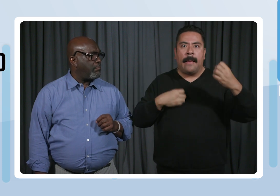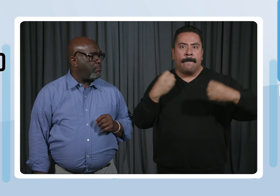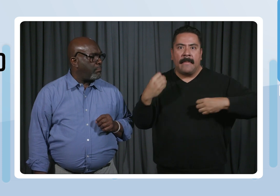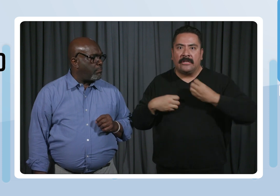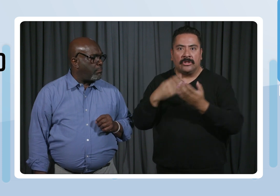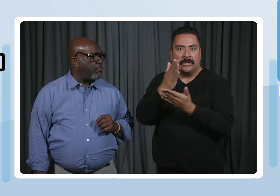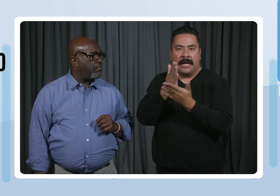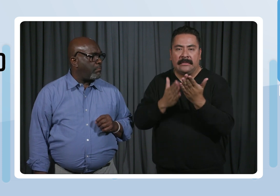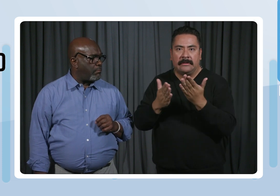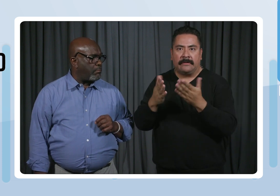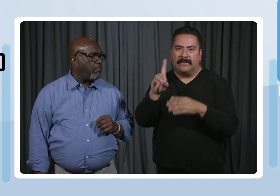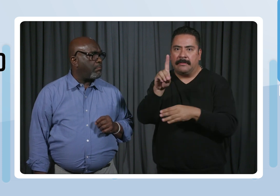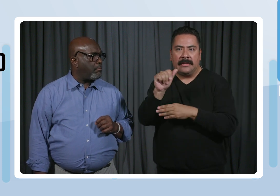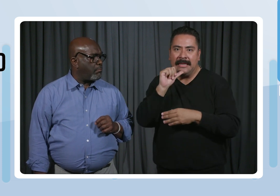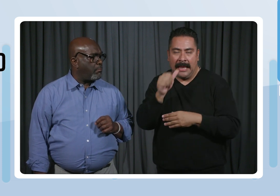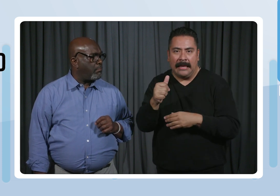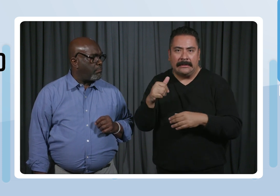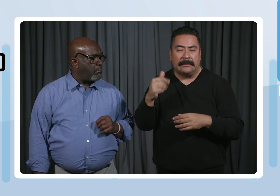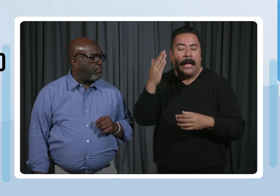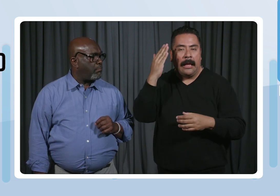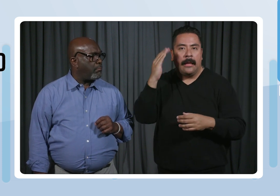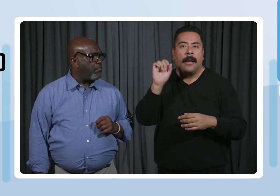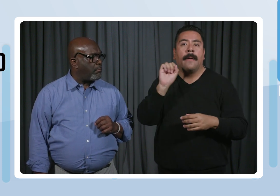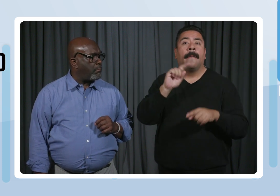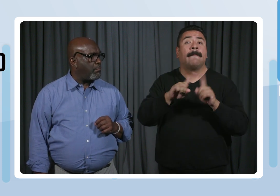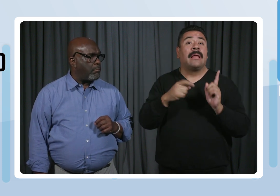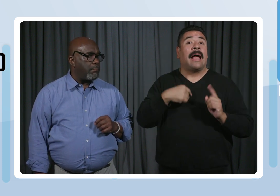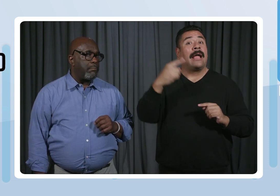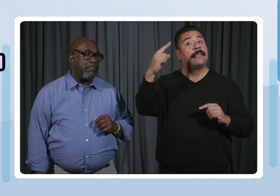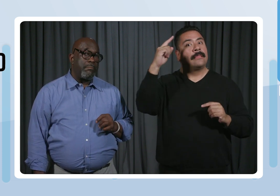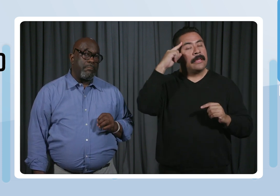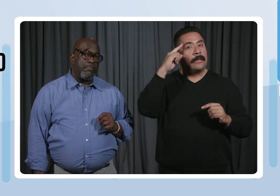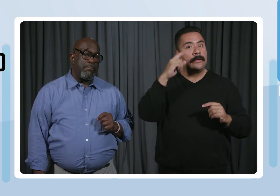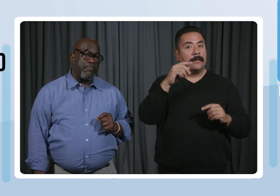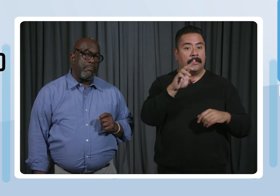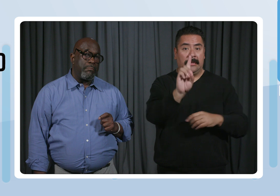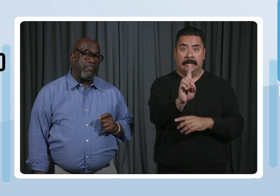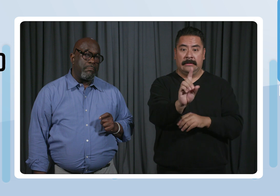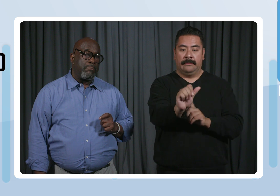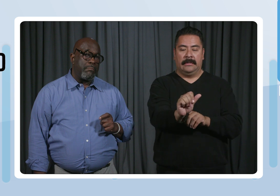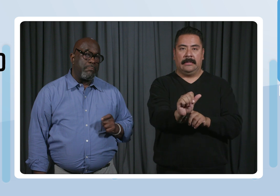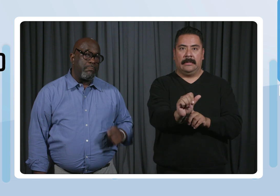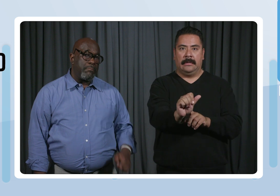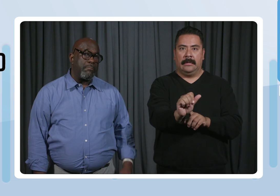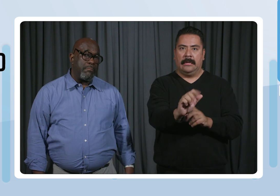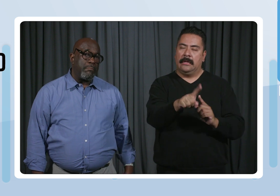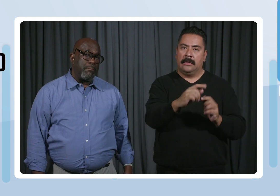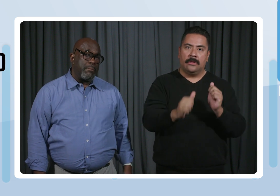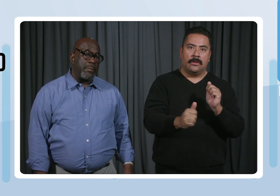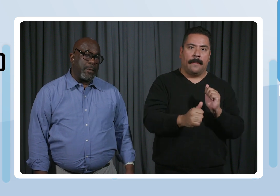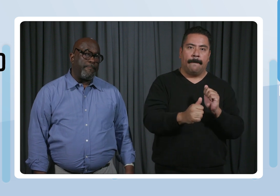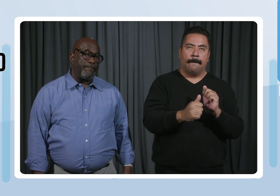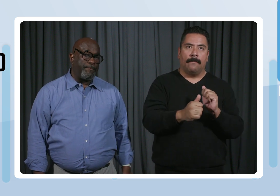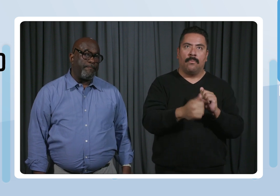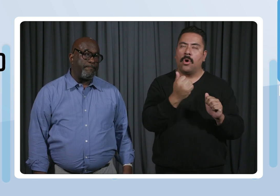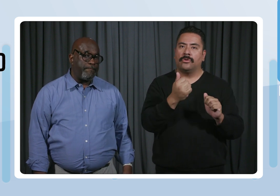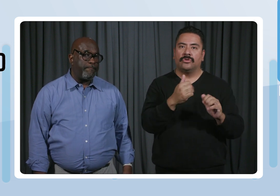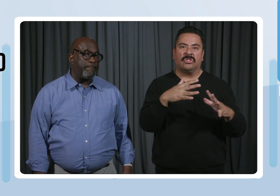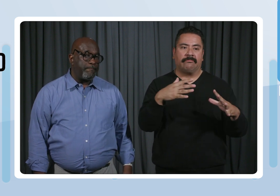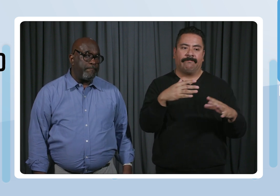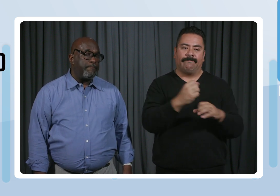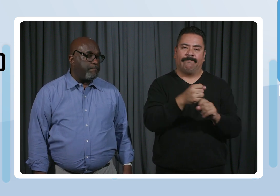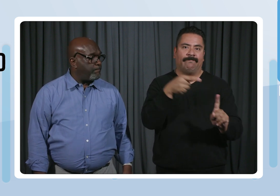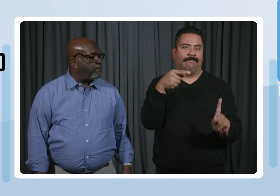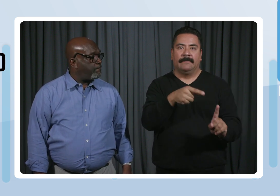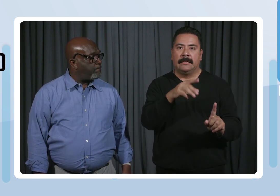of disability. But I do think that it is the most concise way to explain